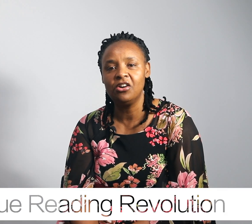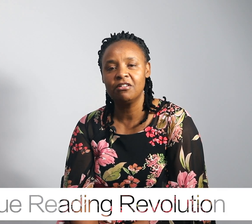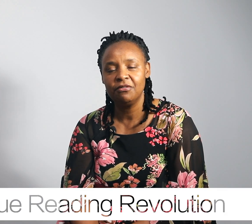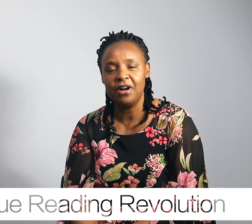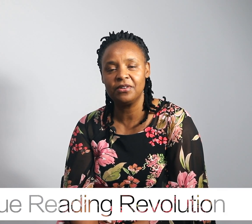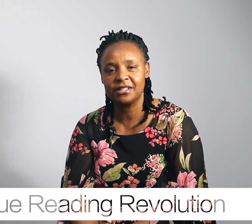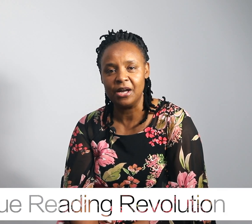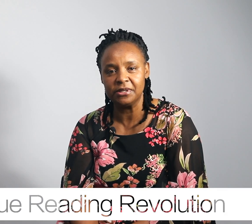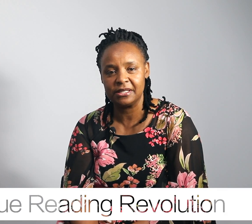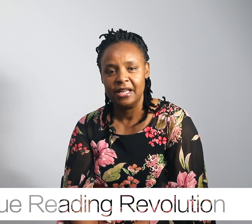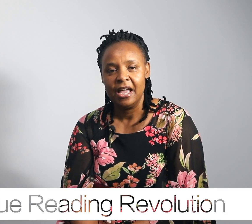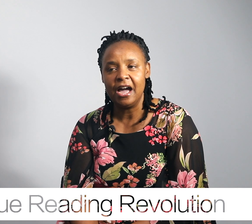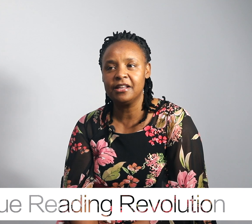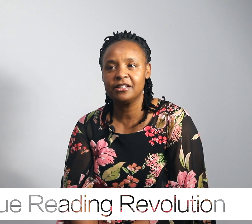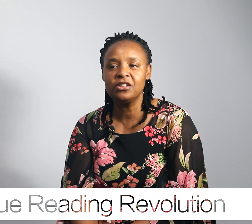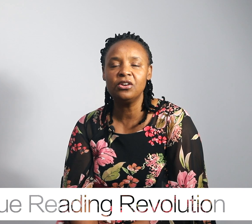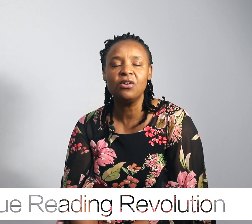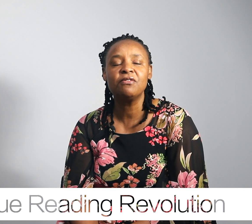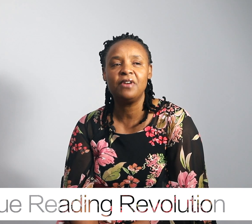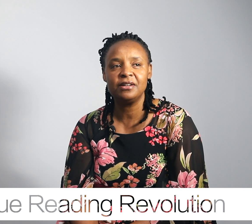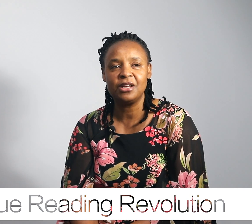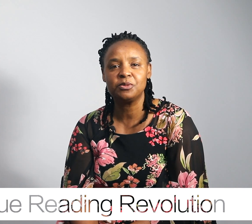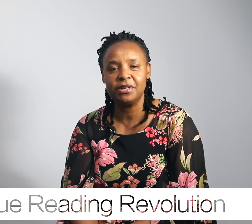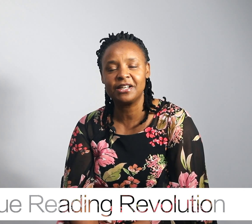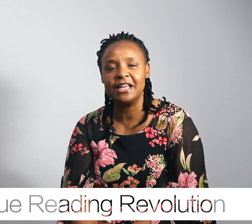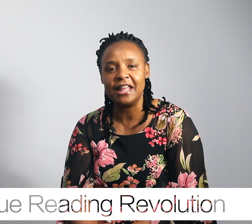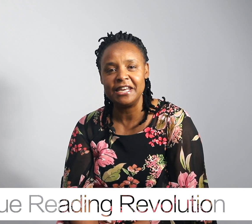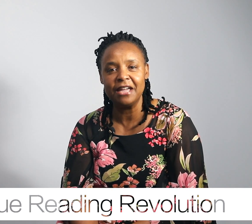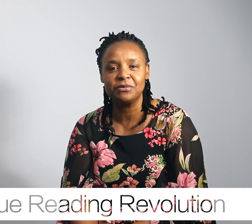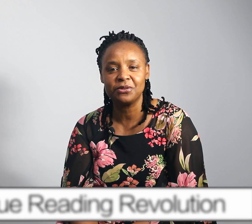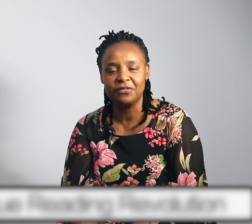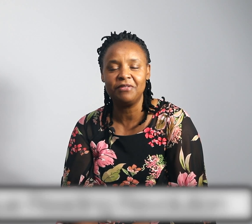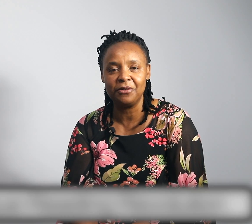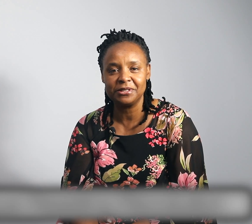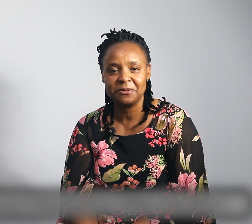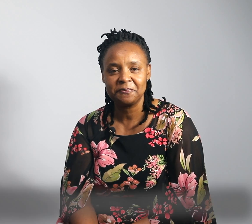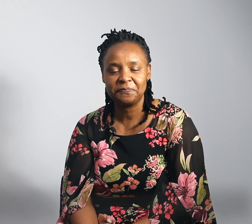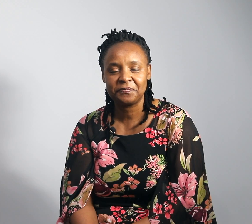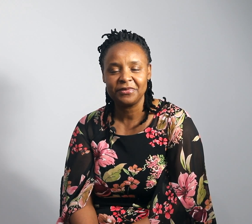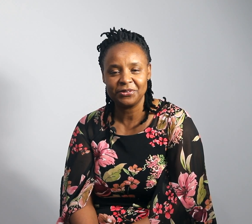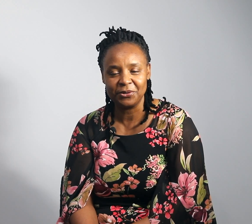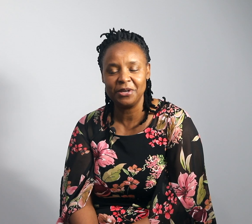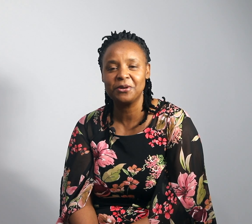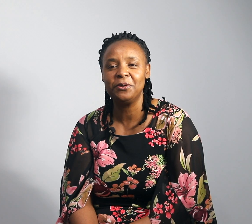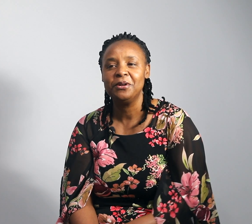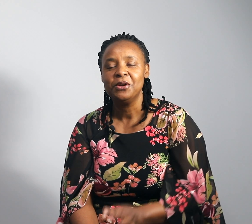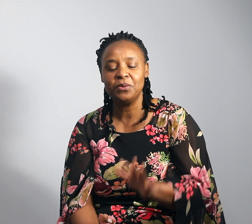long vowel sounds. And the single long vowel sounds basically are the names of the vowels. So here we go. We